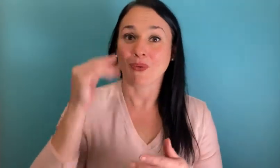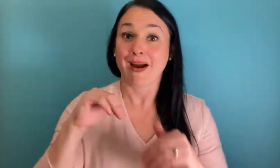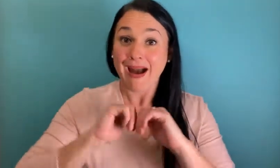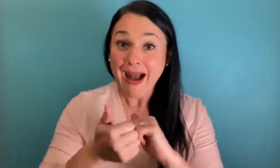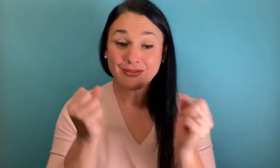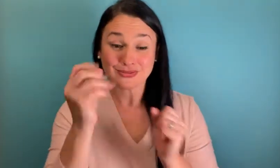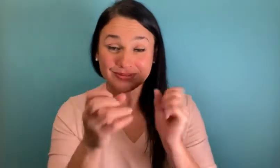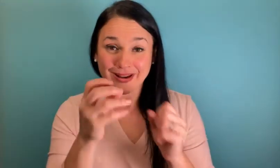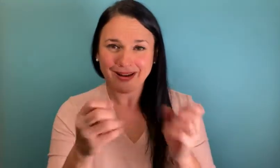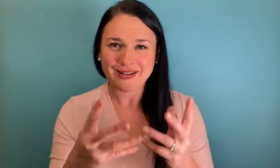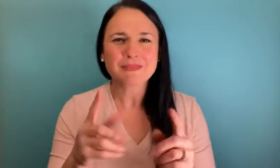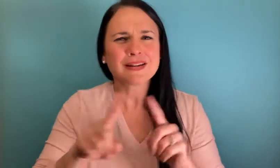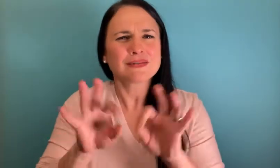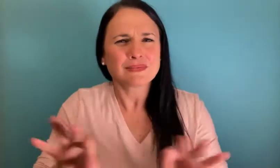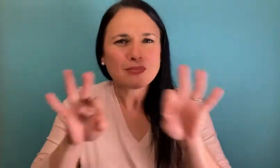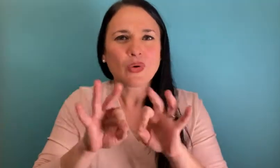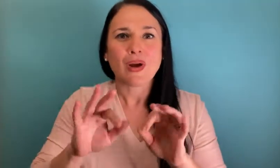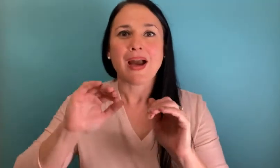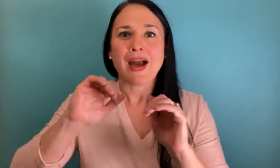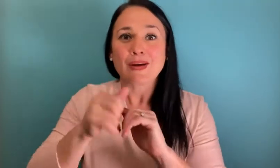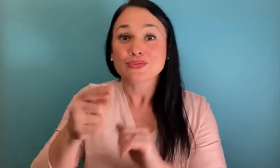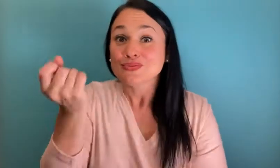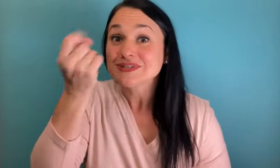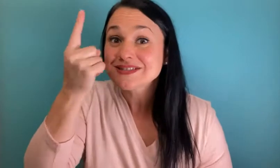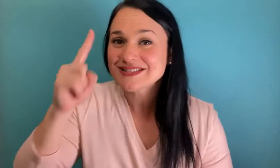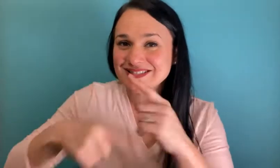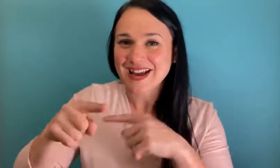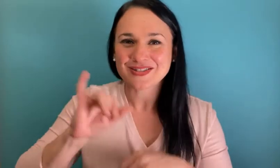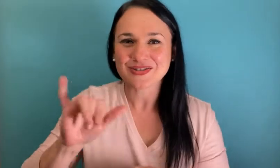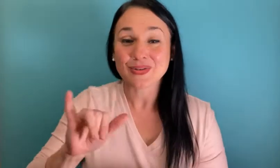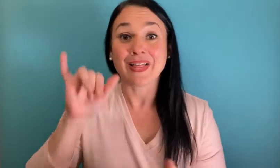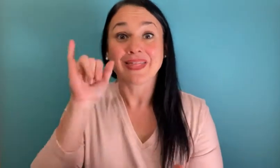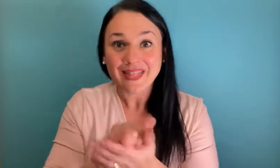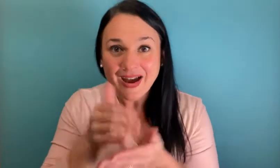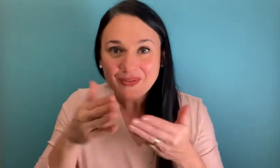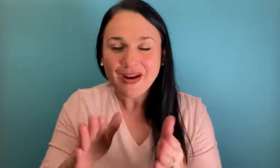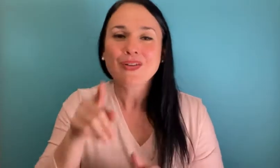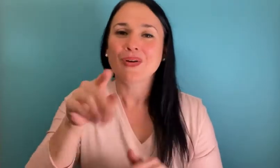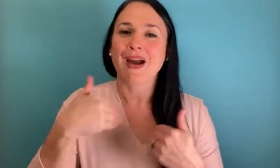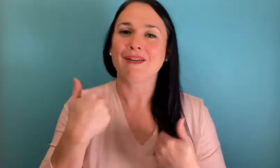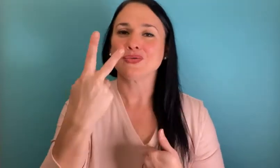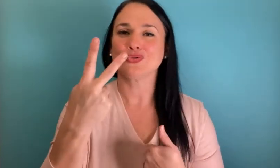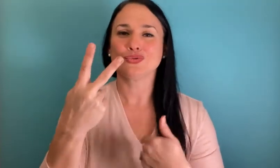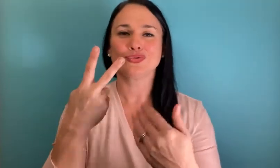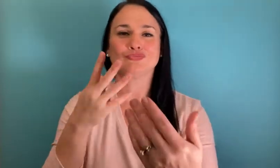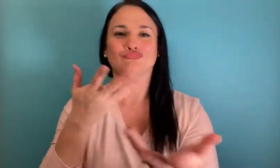know how to sign, but it's really important to know that you understand it too. This way you could actually have a